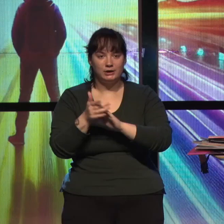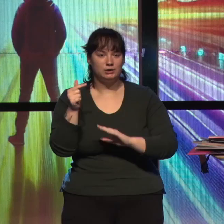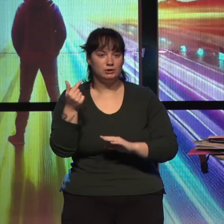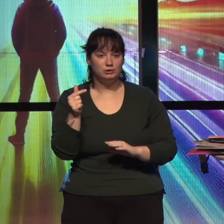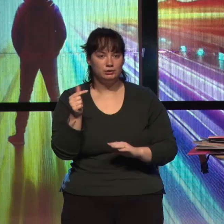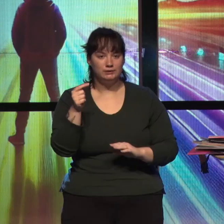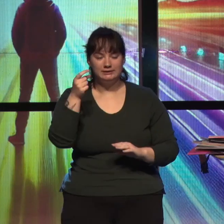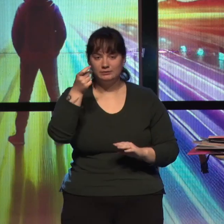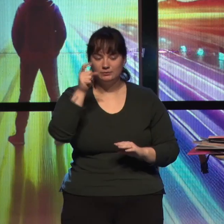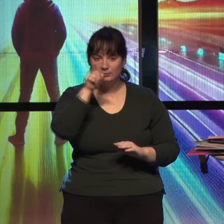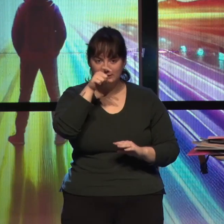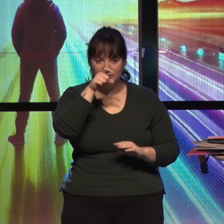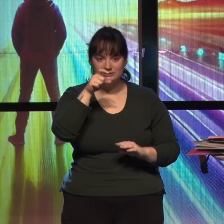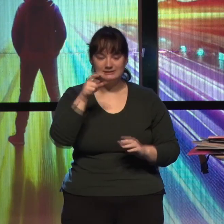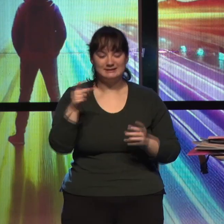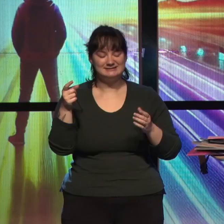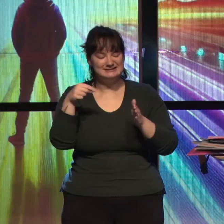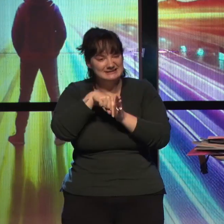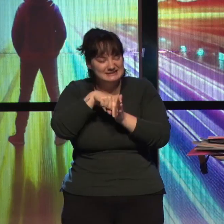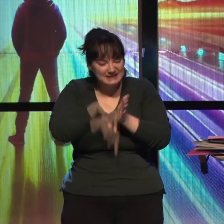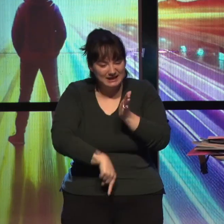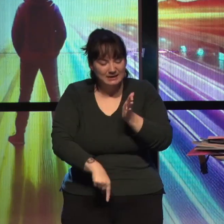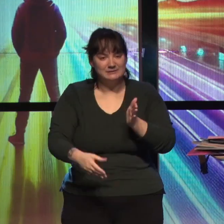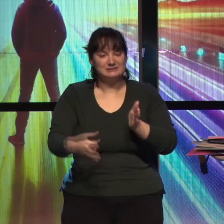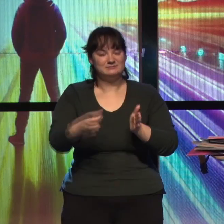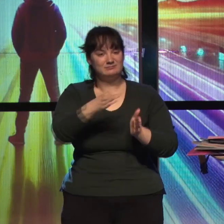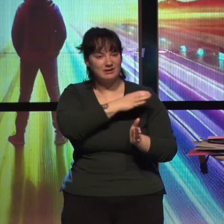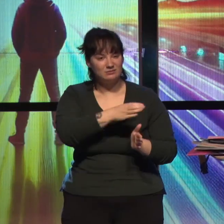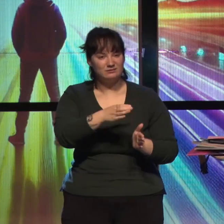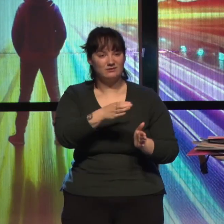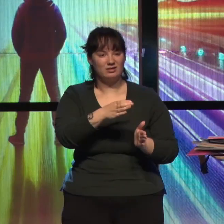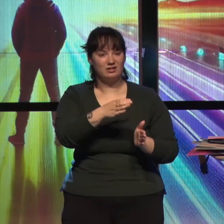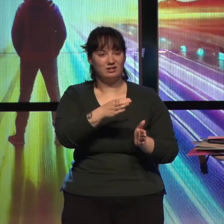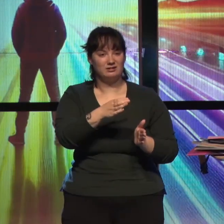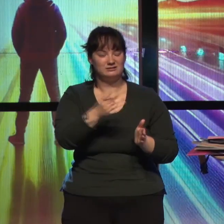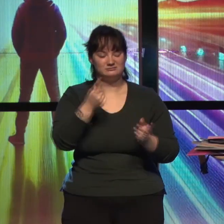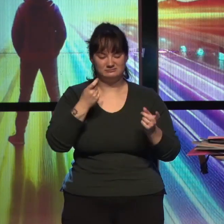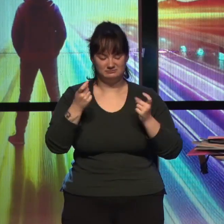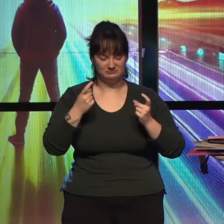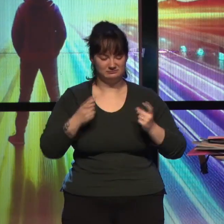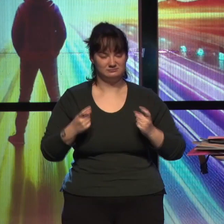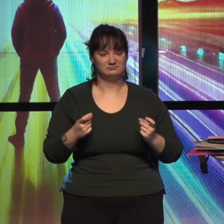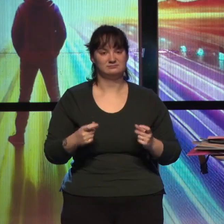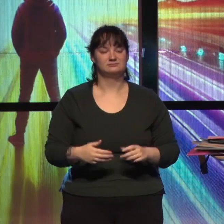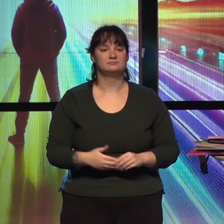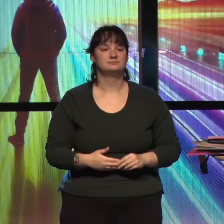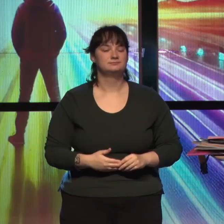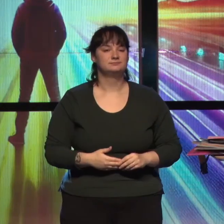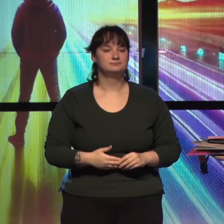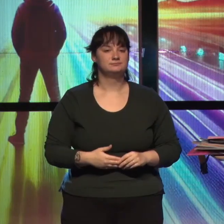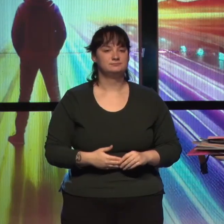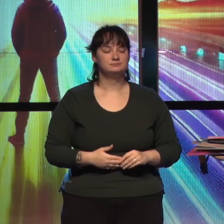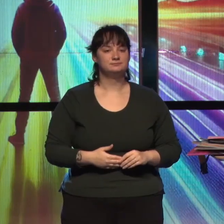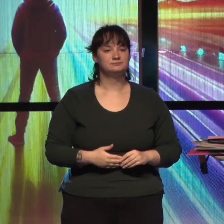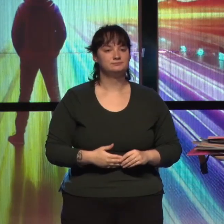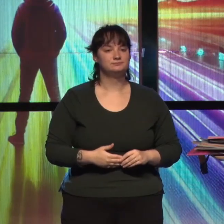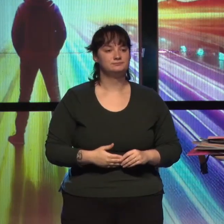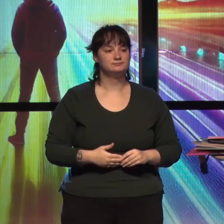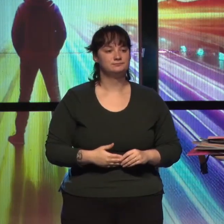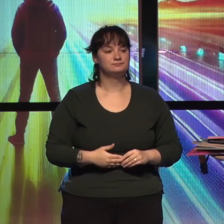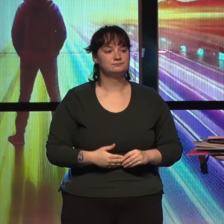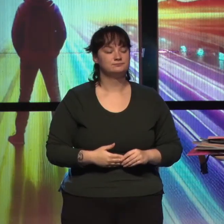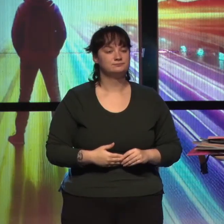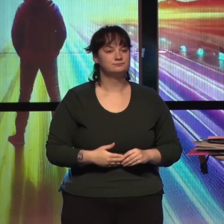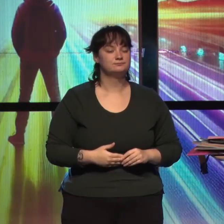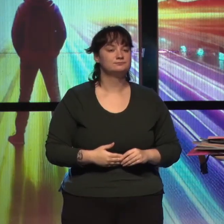It's deep. It's powerful. It leverages a medium. Now, what's amazing about musicals and things